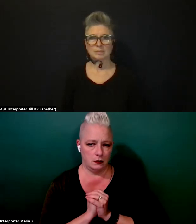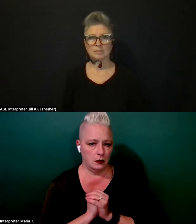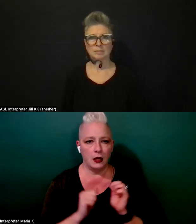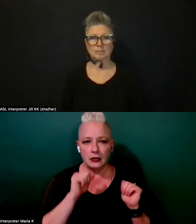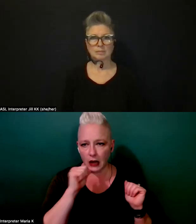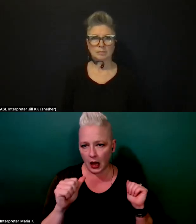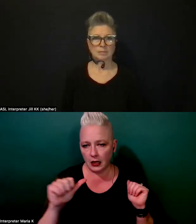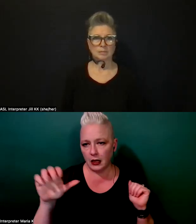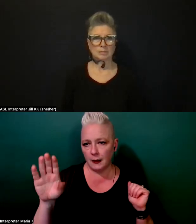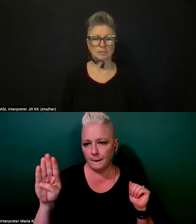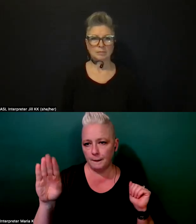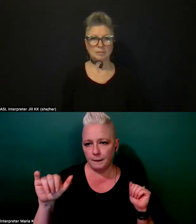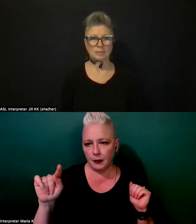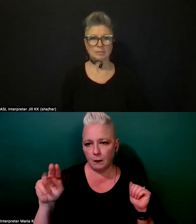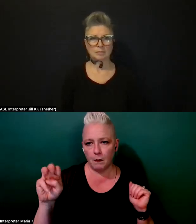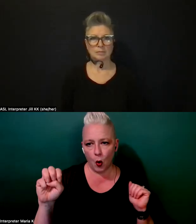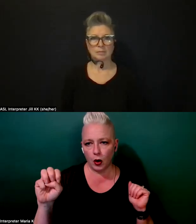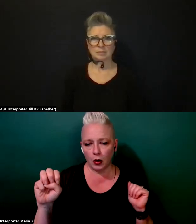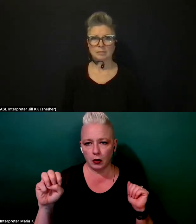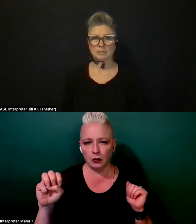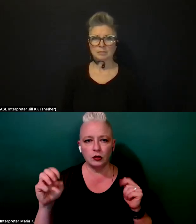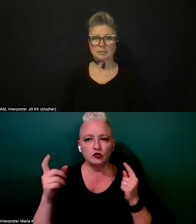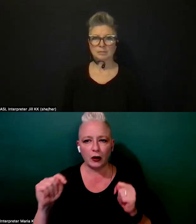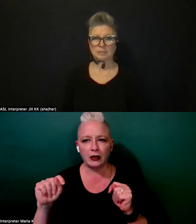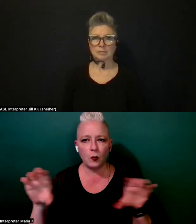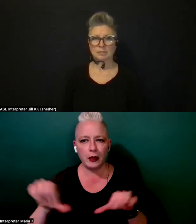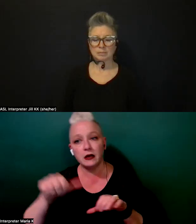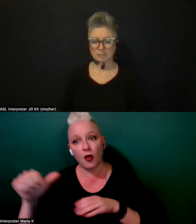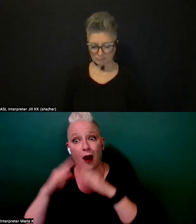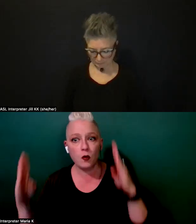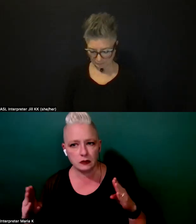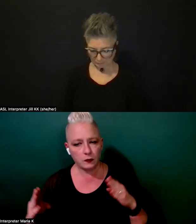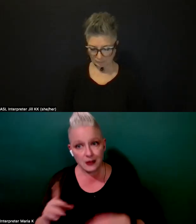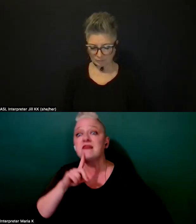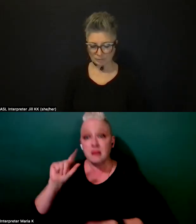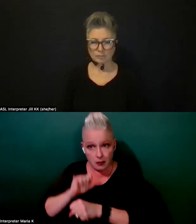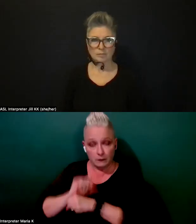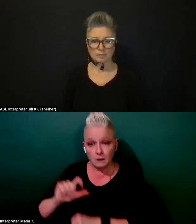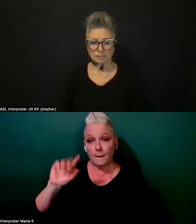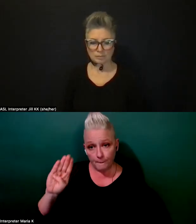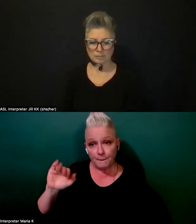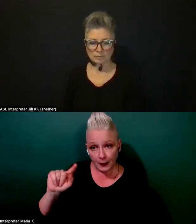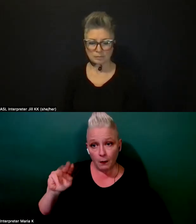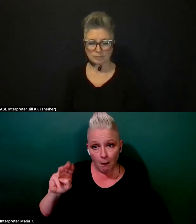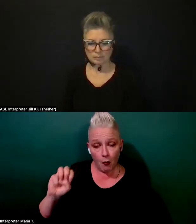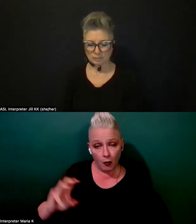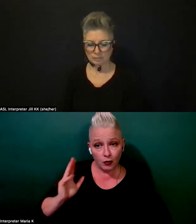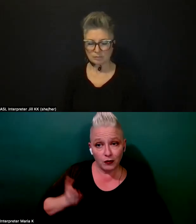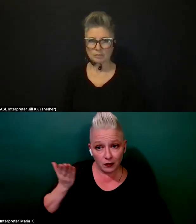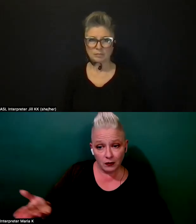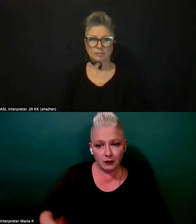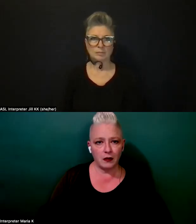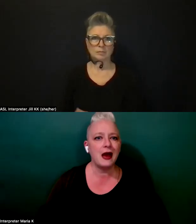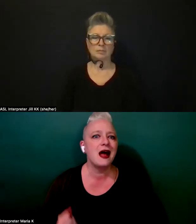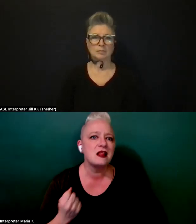Biltmore pretending to be another house. So that was interesting history to dig into too. And also I love that era that